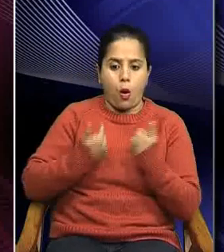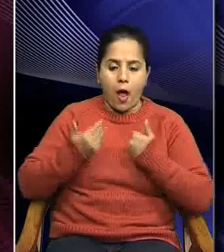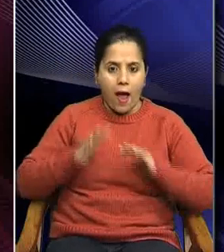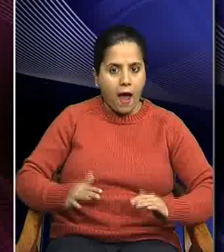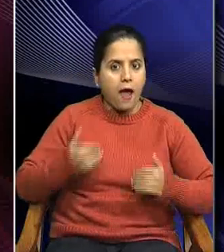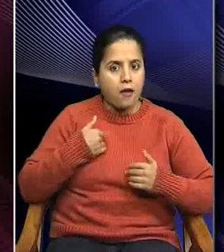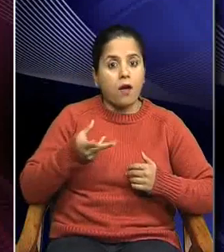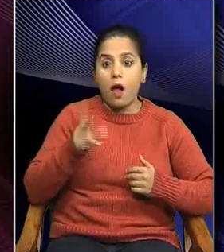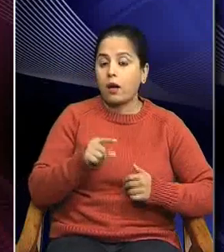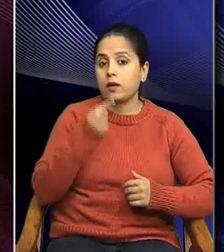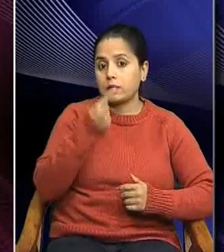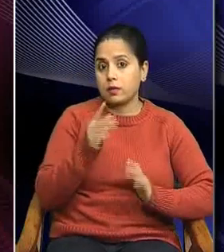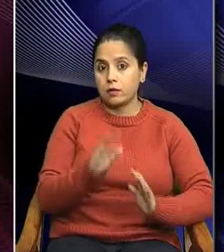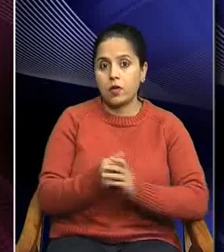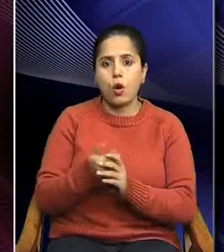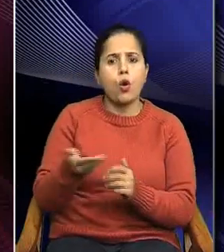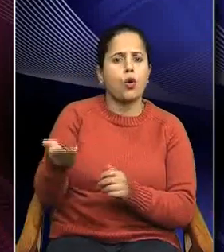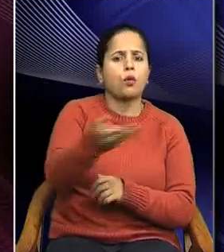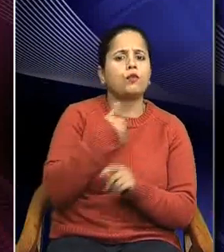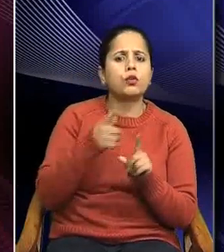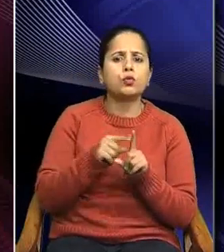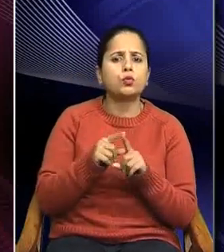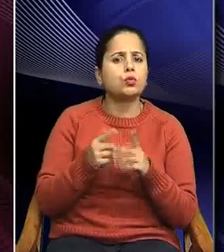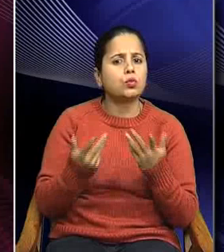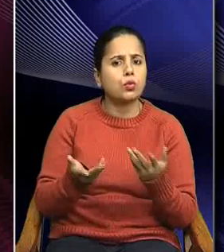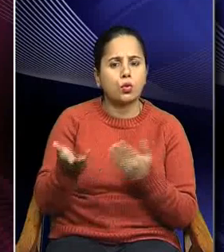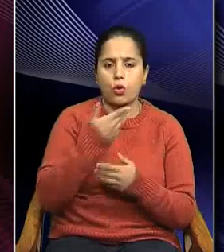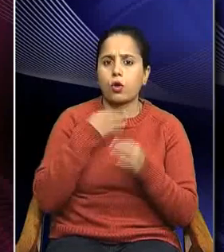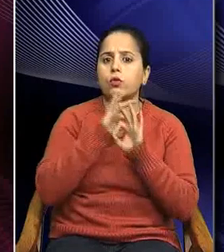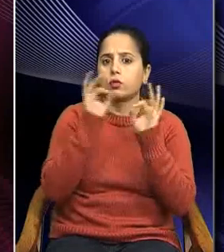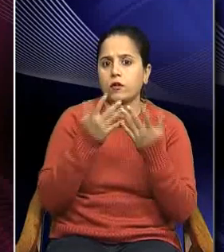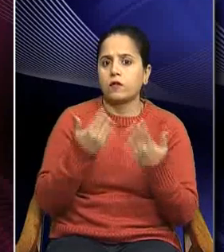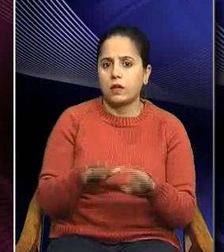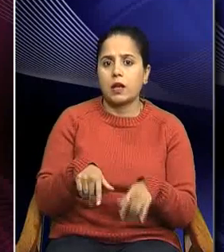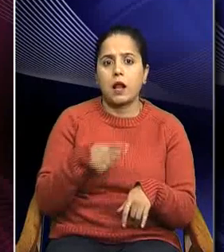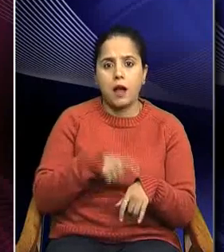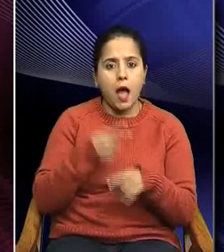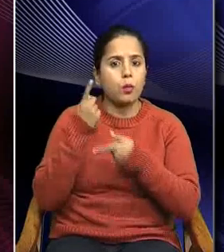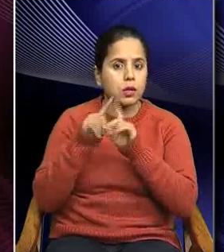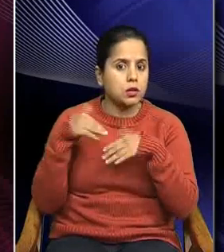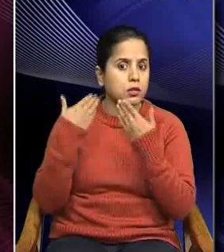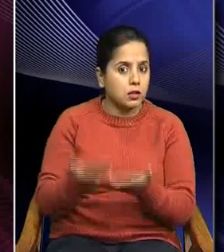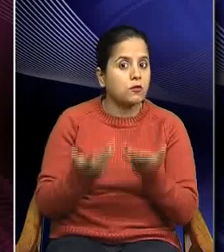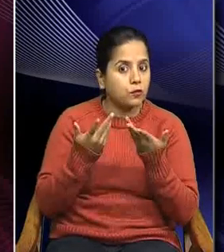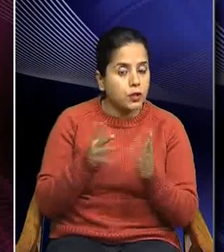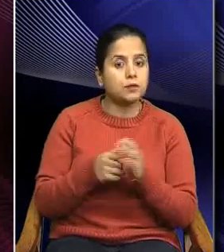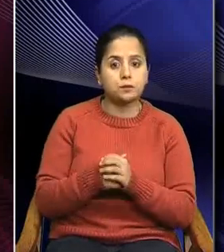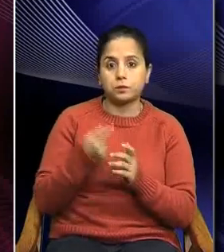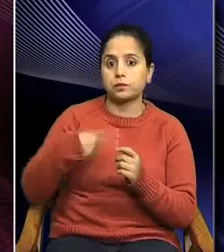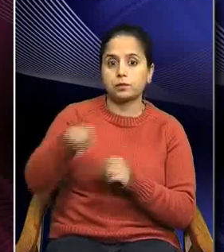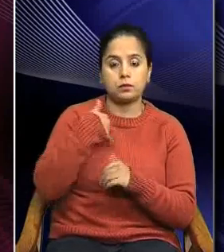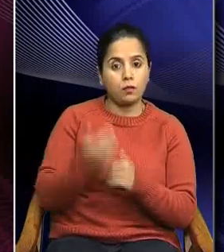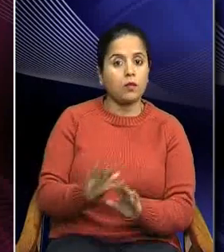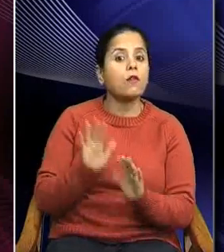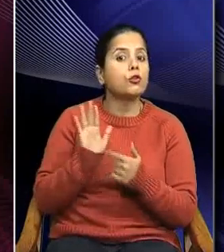Now, again, this is what all of us do. All of us have done across time in history, that we have